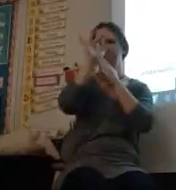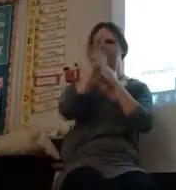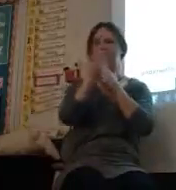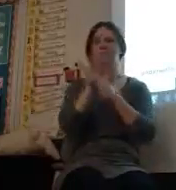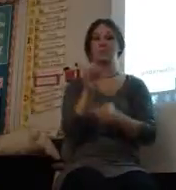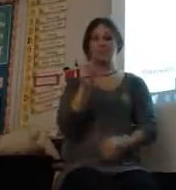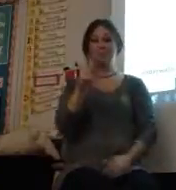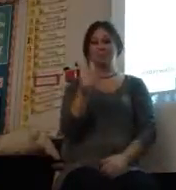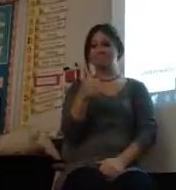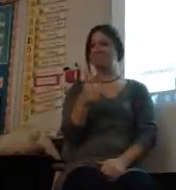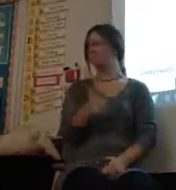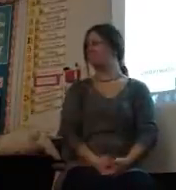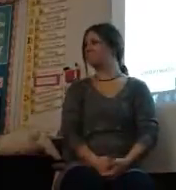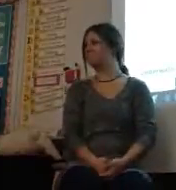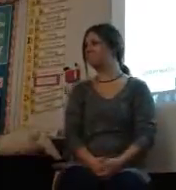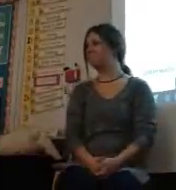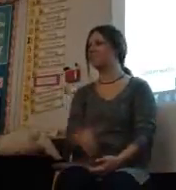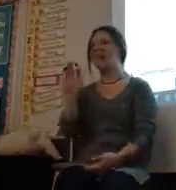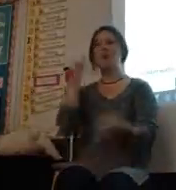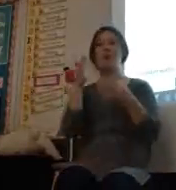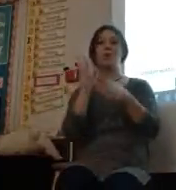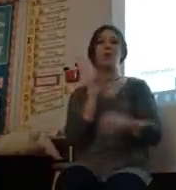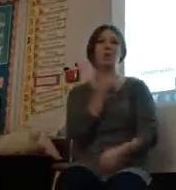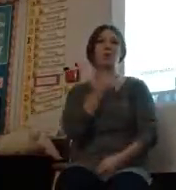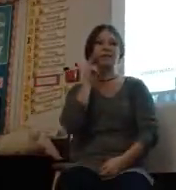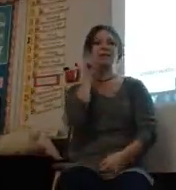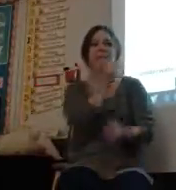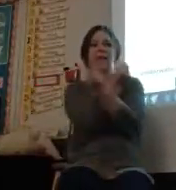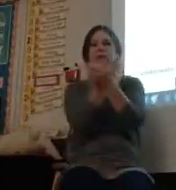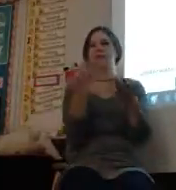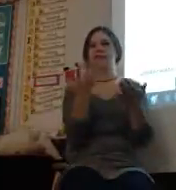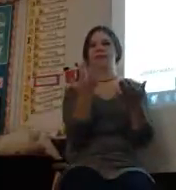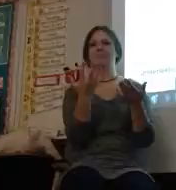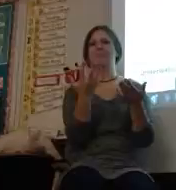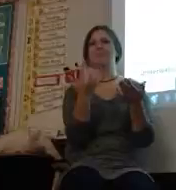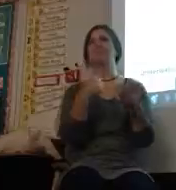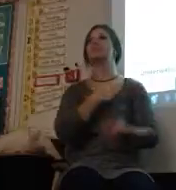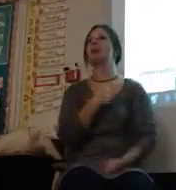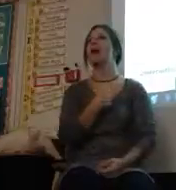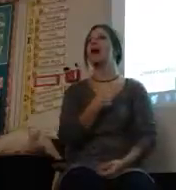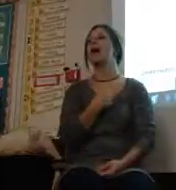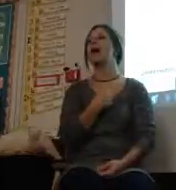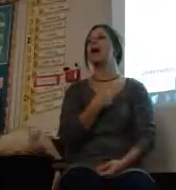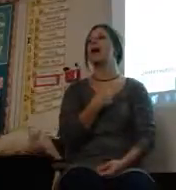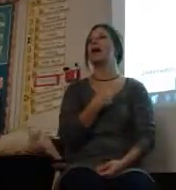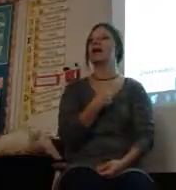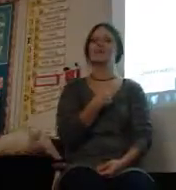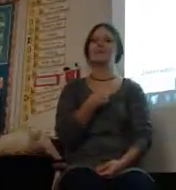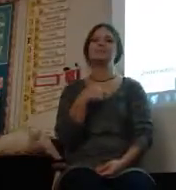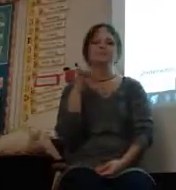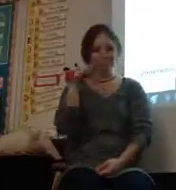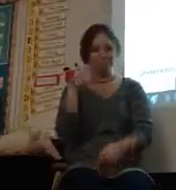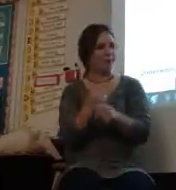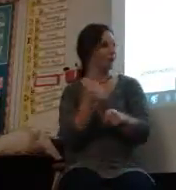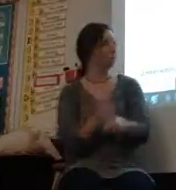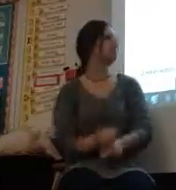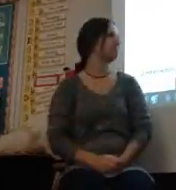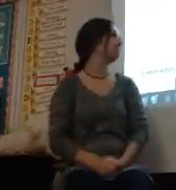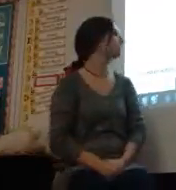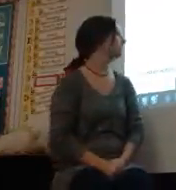Okay? So that way we can see everything, okay? I'm gonna click on the word. Yeah. Okay. So should I